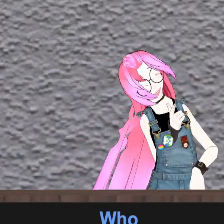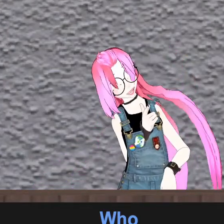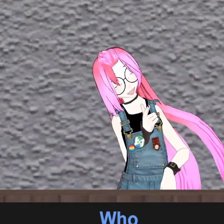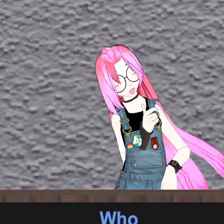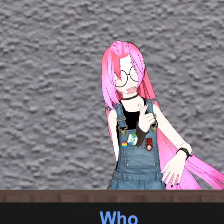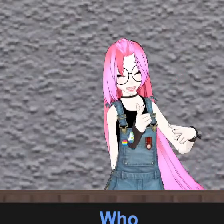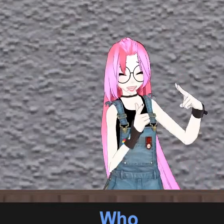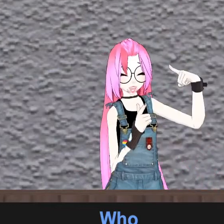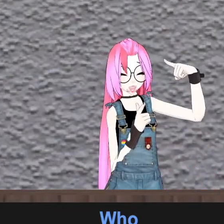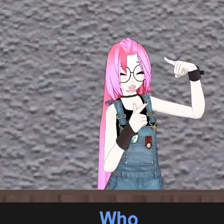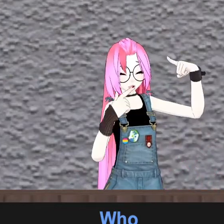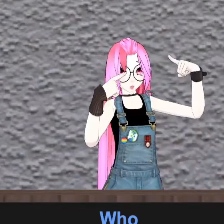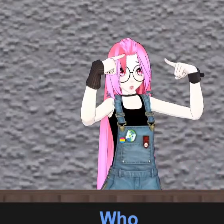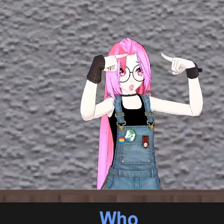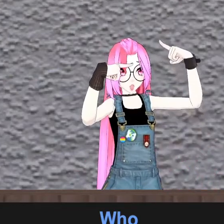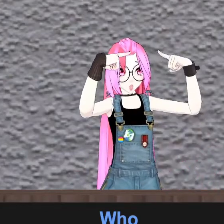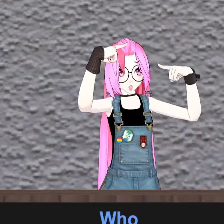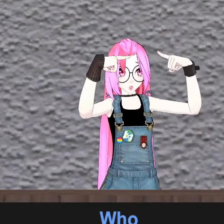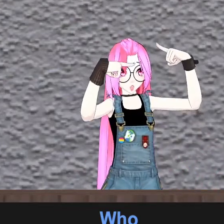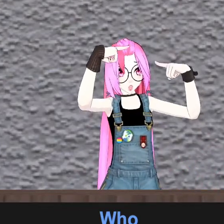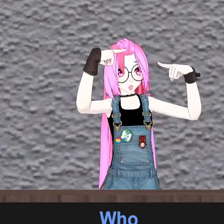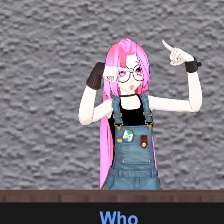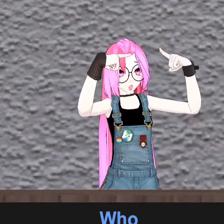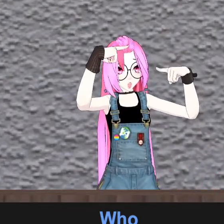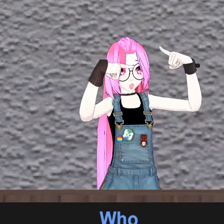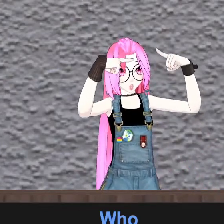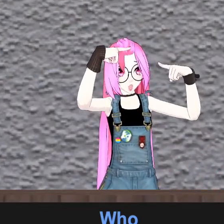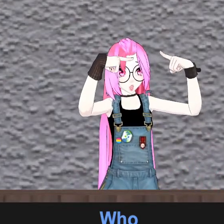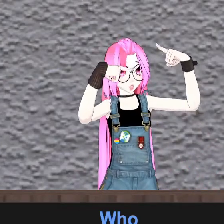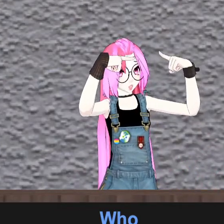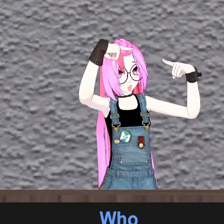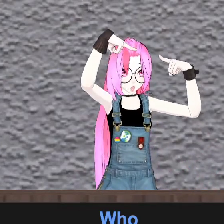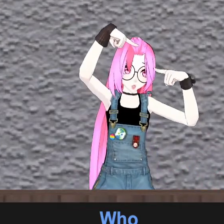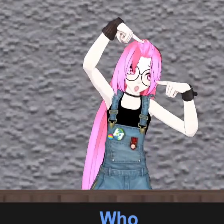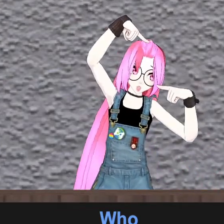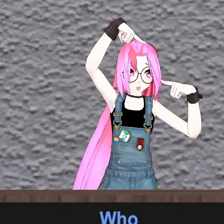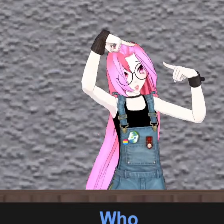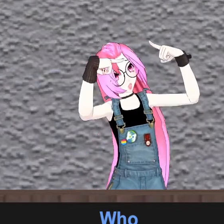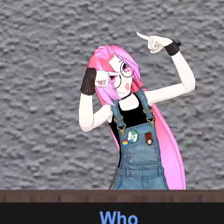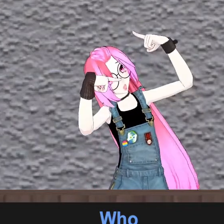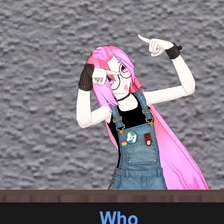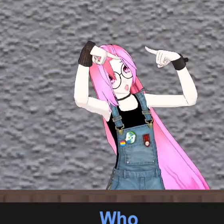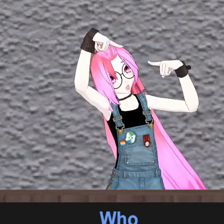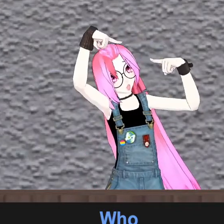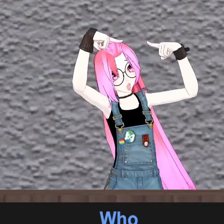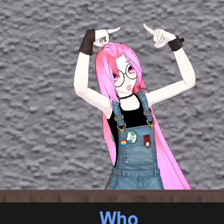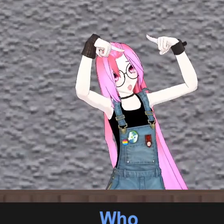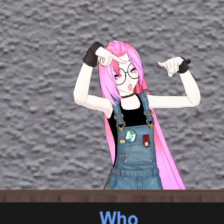In real life, you're going to be using your facial gestures like this to kind of move your eyebrows up and down to be like,